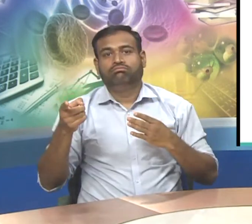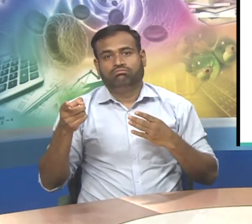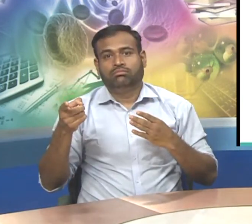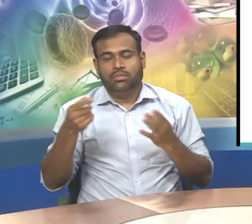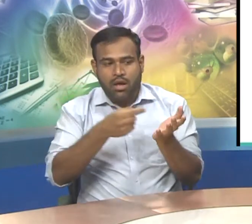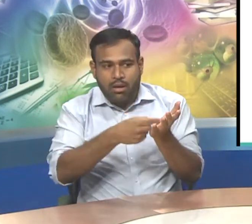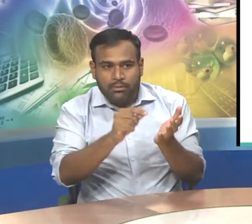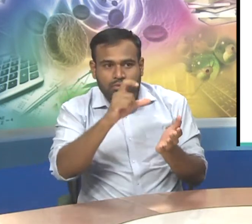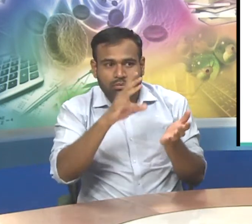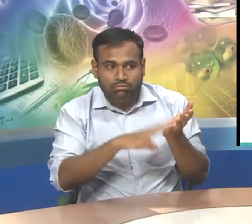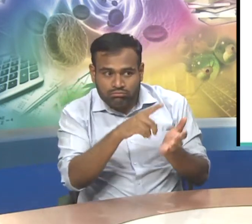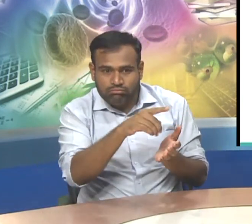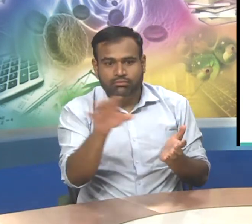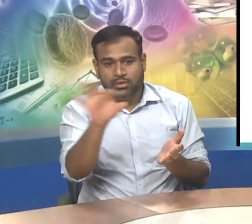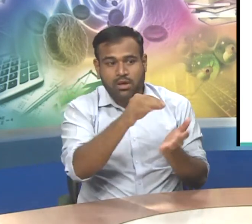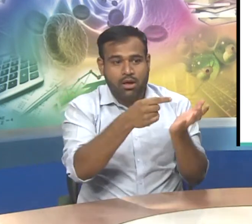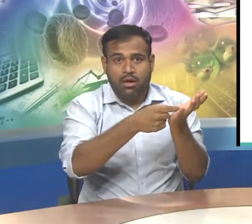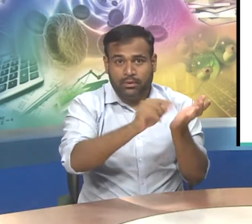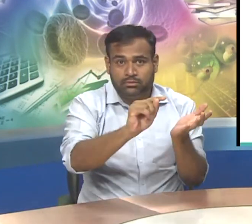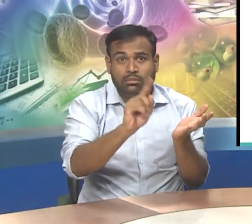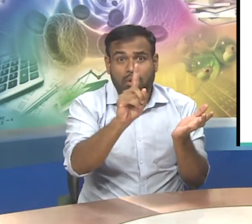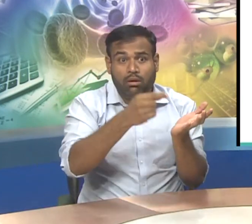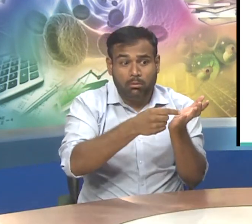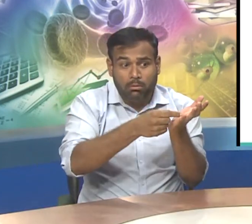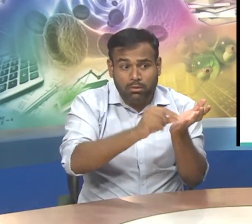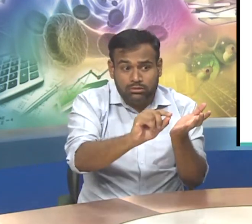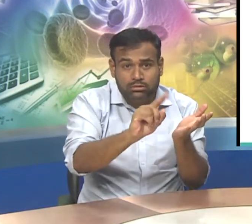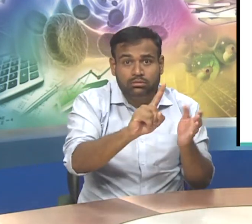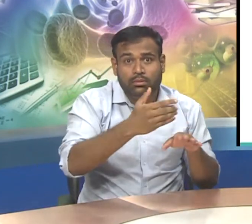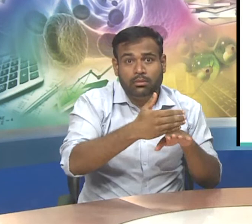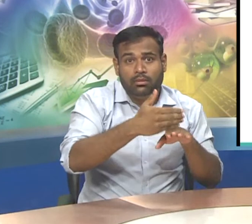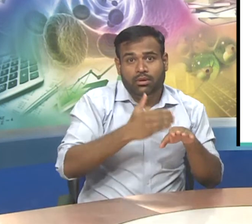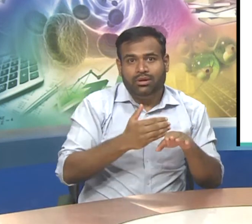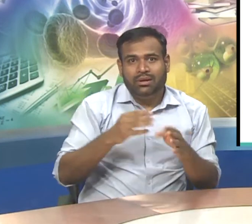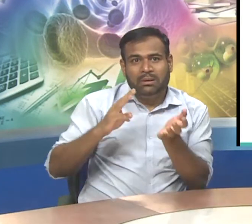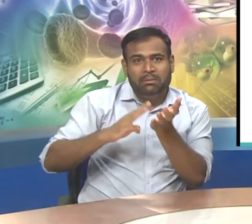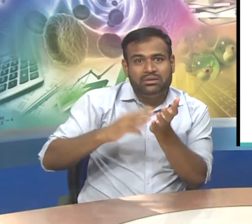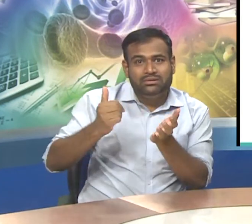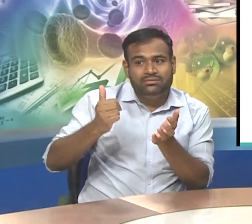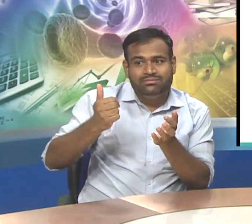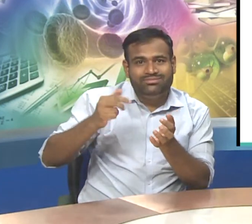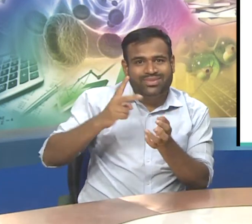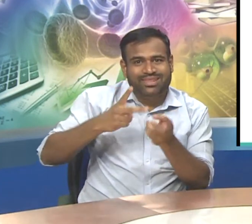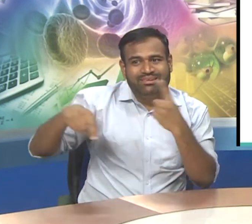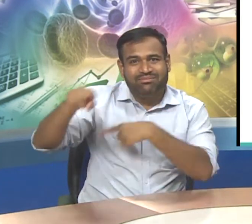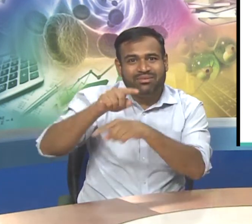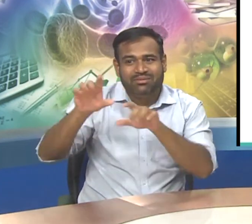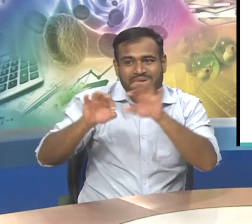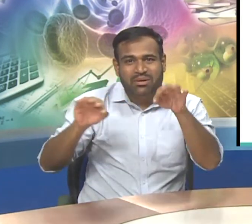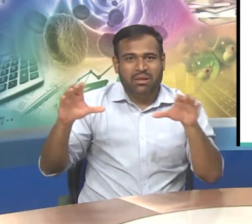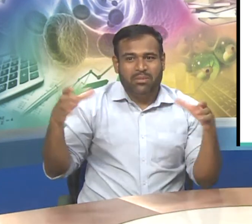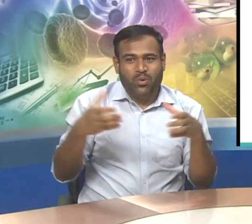the appointment procedure. Now let us understand the executive powers of the